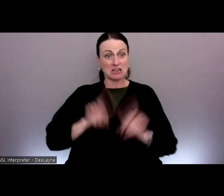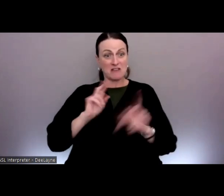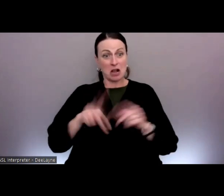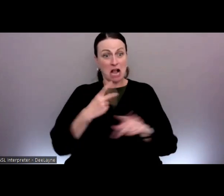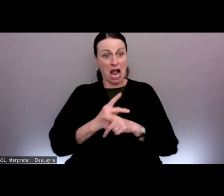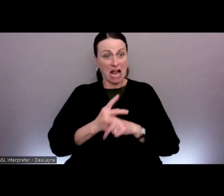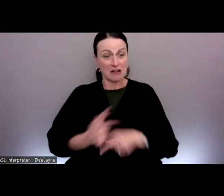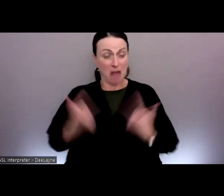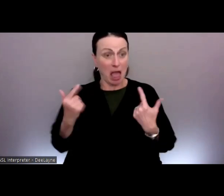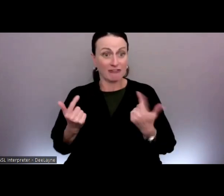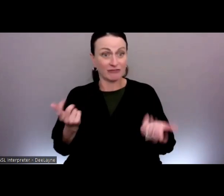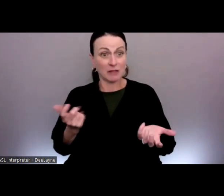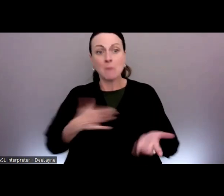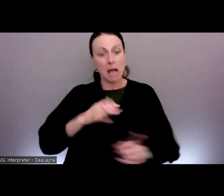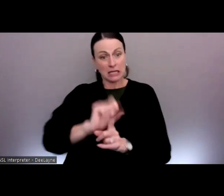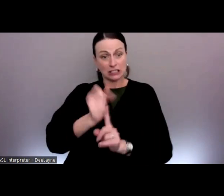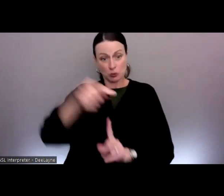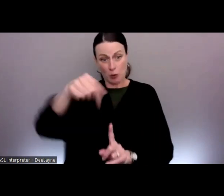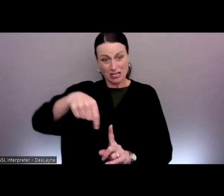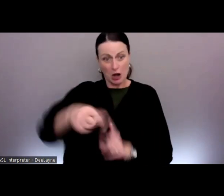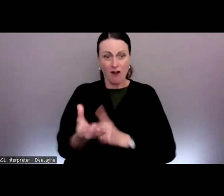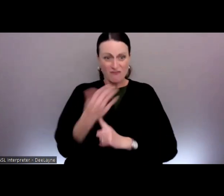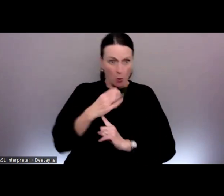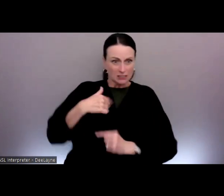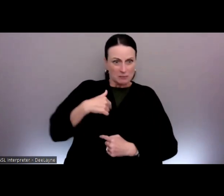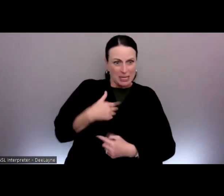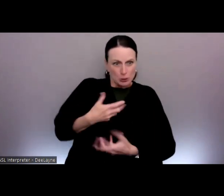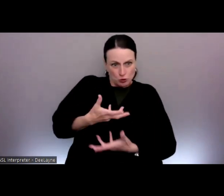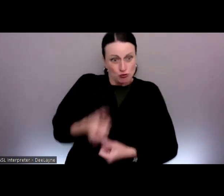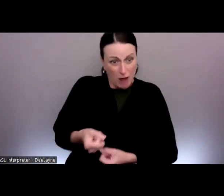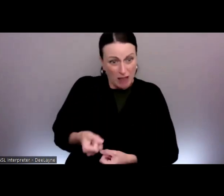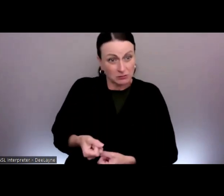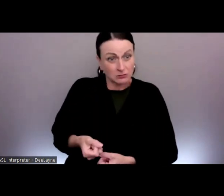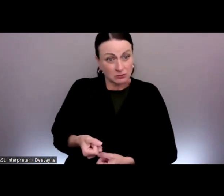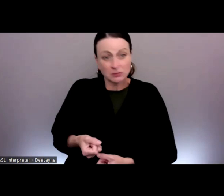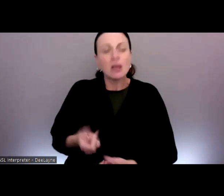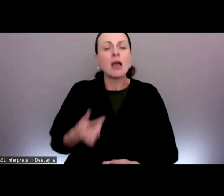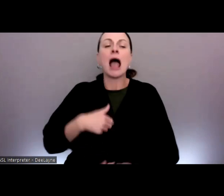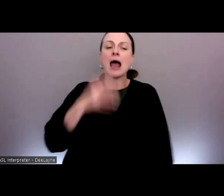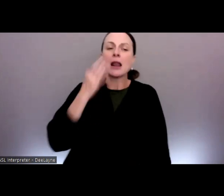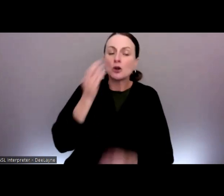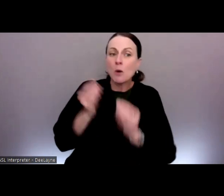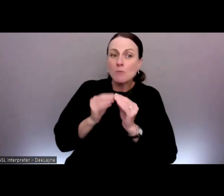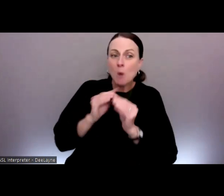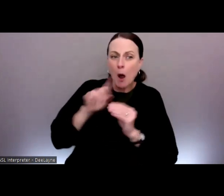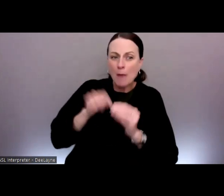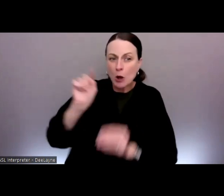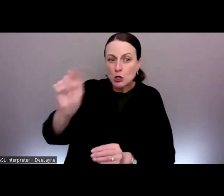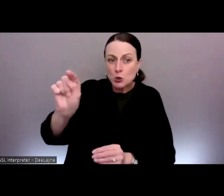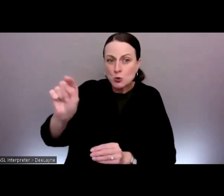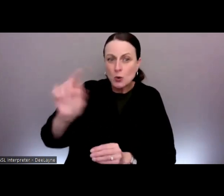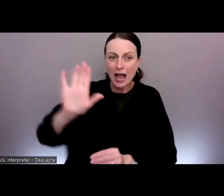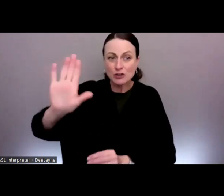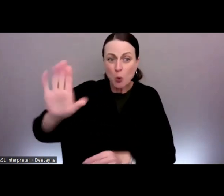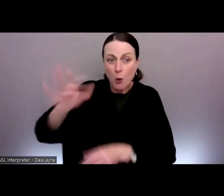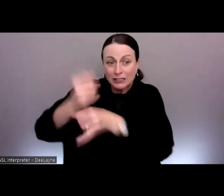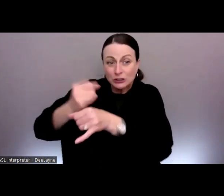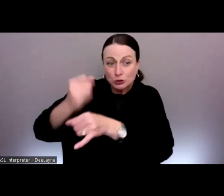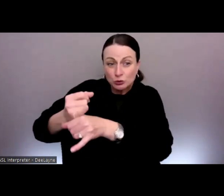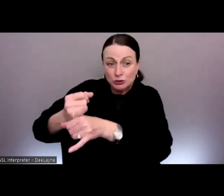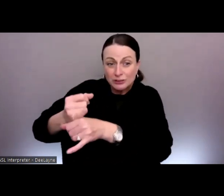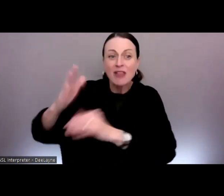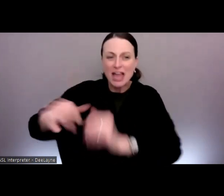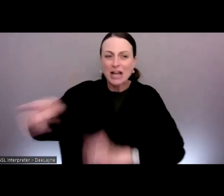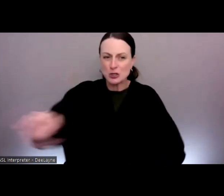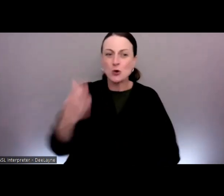my situation here has forced me to trust. And perhaps I know more about you and your institutions than